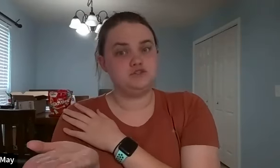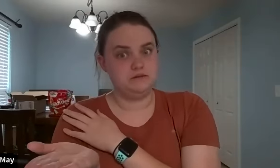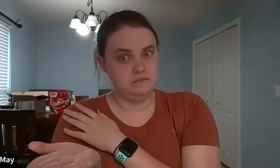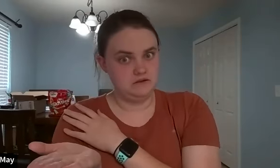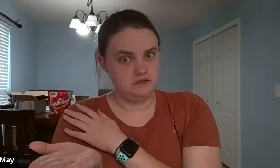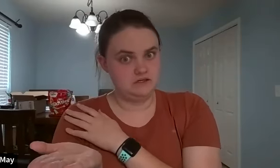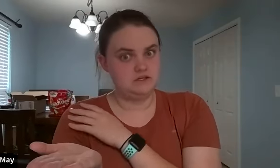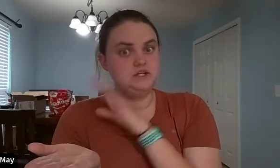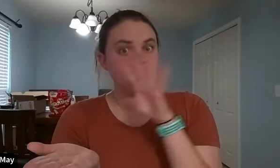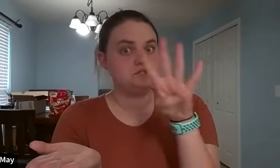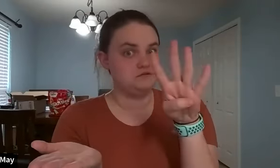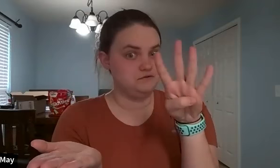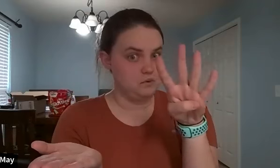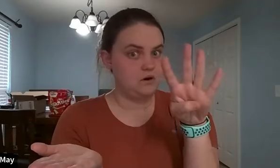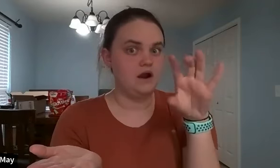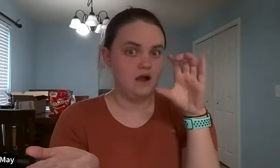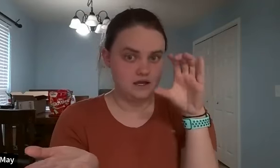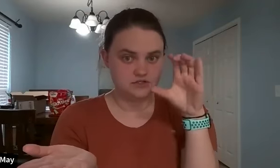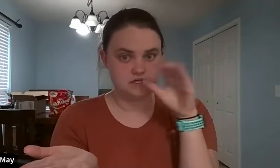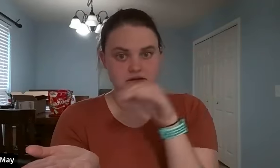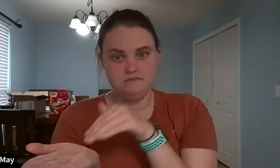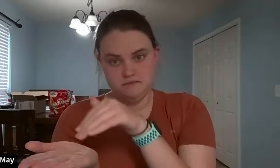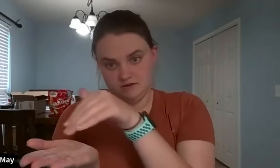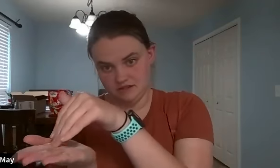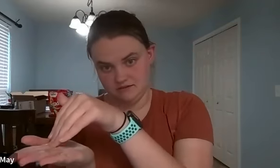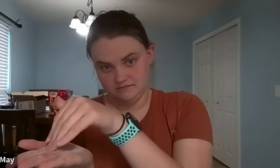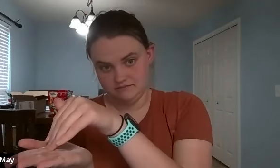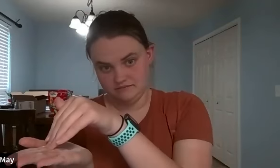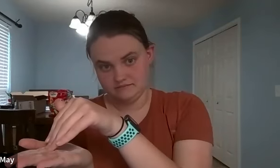400 million, you would do 400 million.